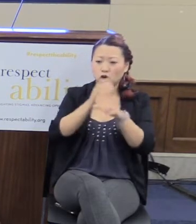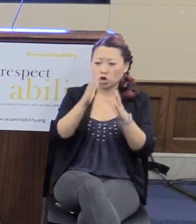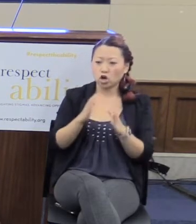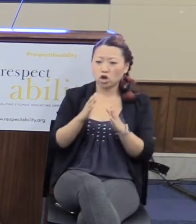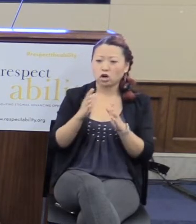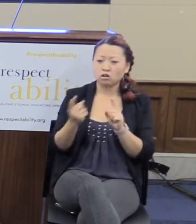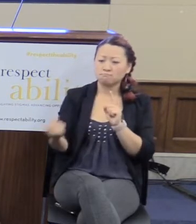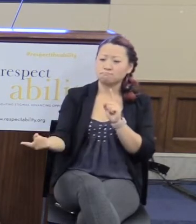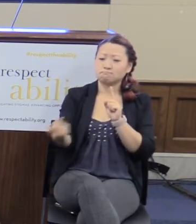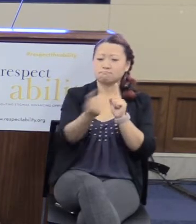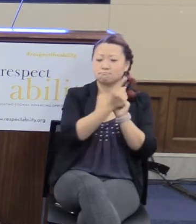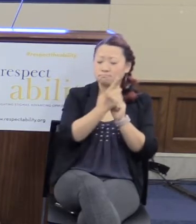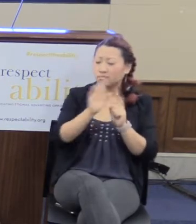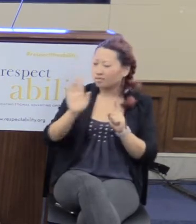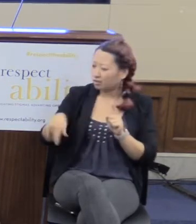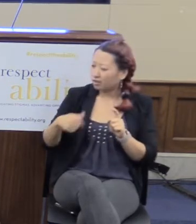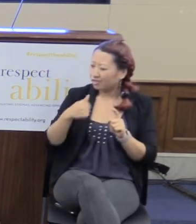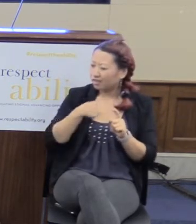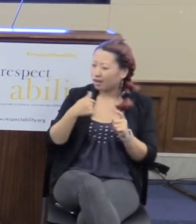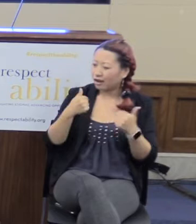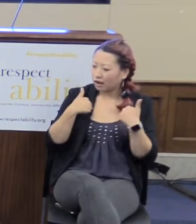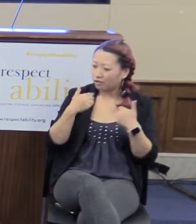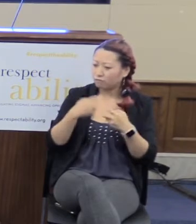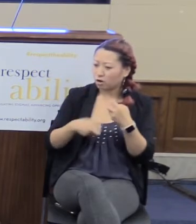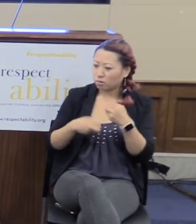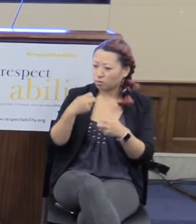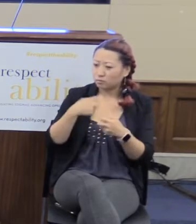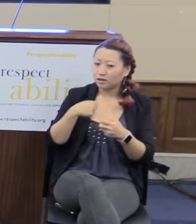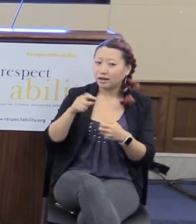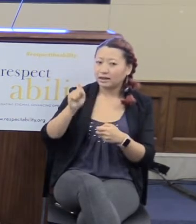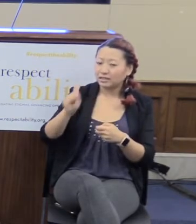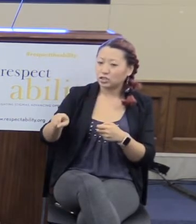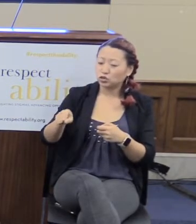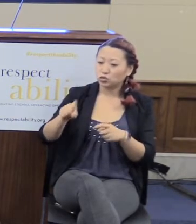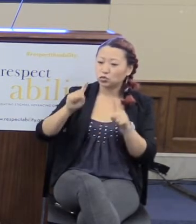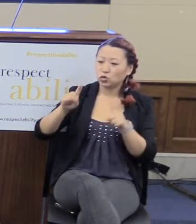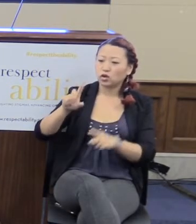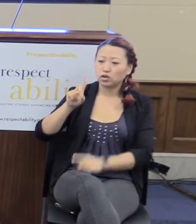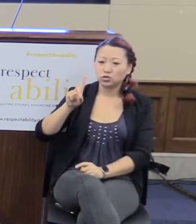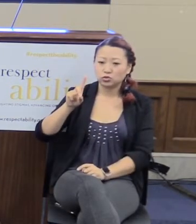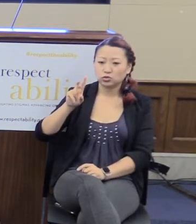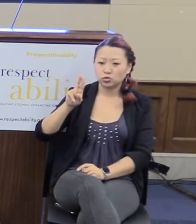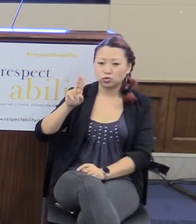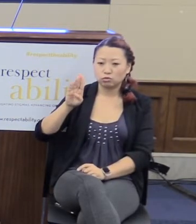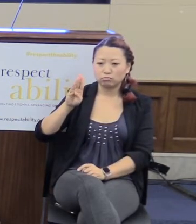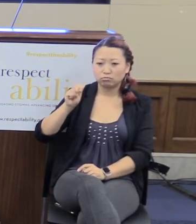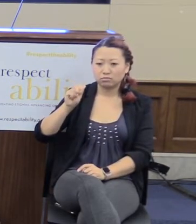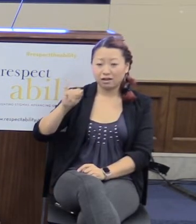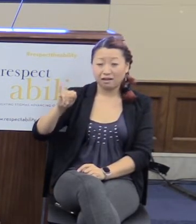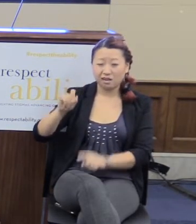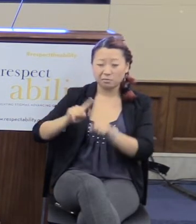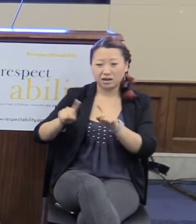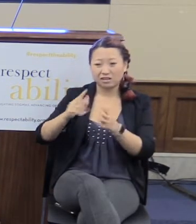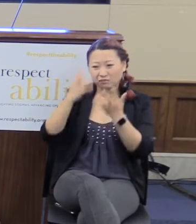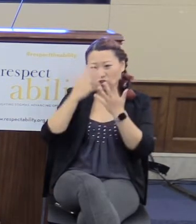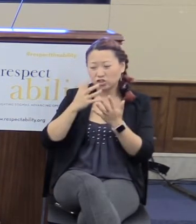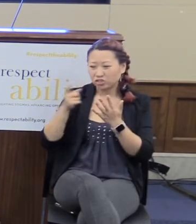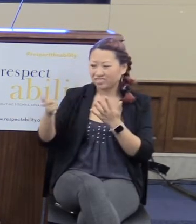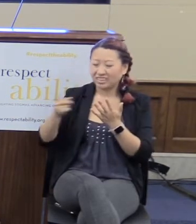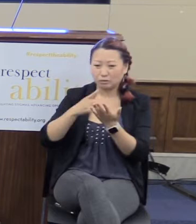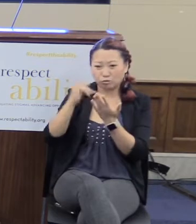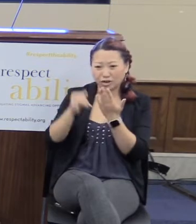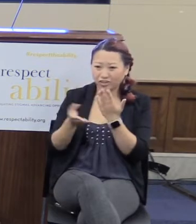Enzo, I have a problem, and I need to go to Dubai, but unfortunately, I have a project in Dubai,